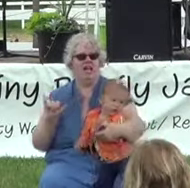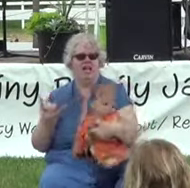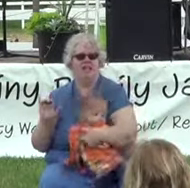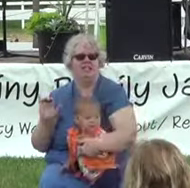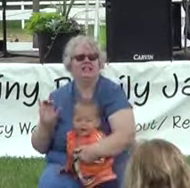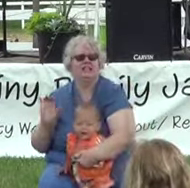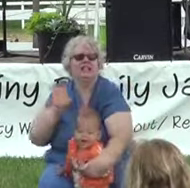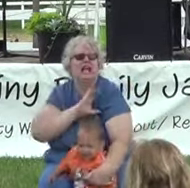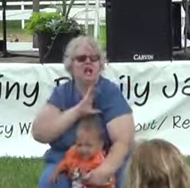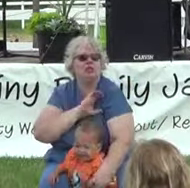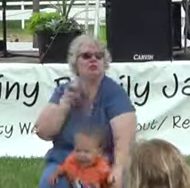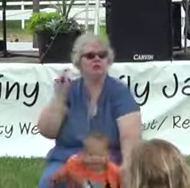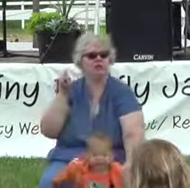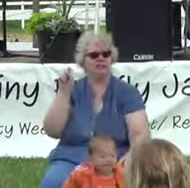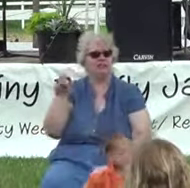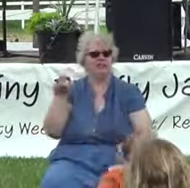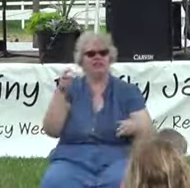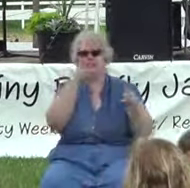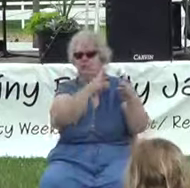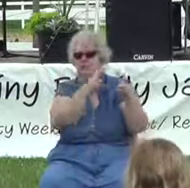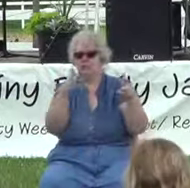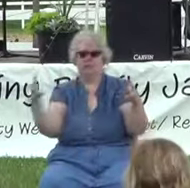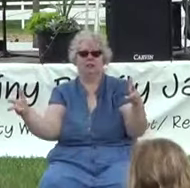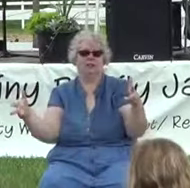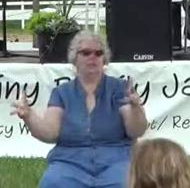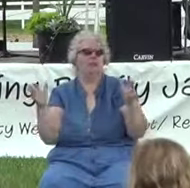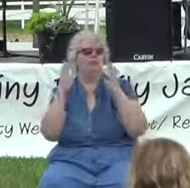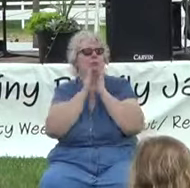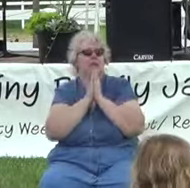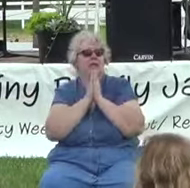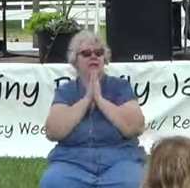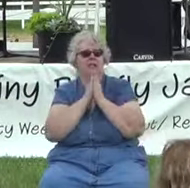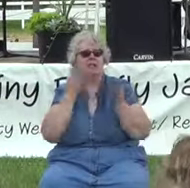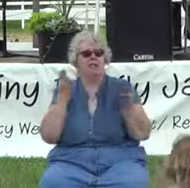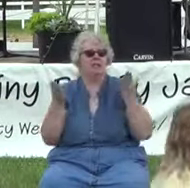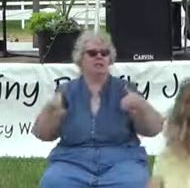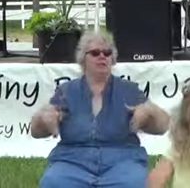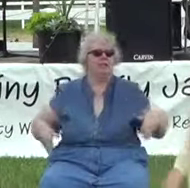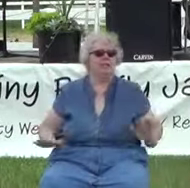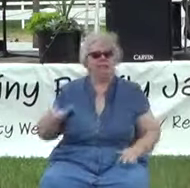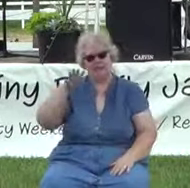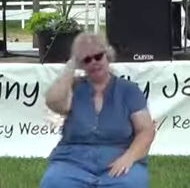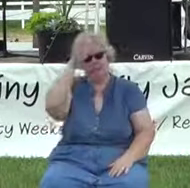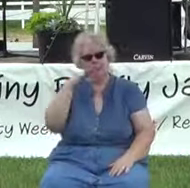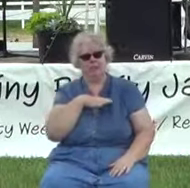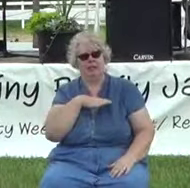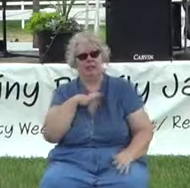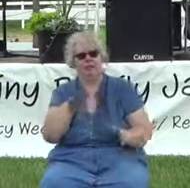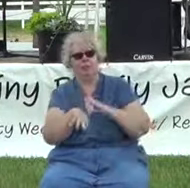We even prayed last night they'd let the guys in jail over there out in the yard so they could hear the worship, but we didn't see